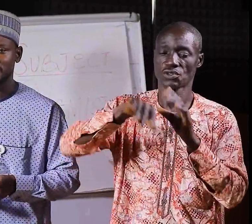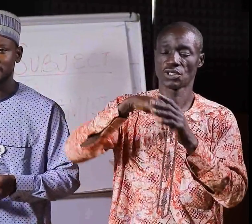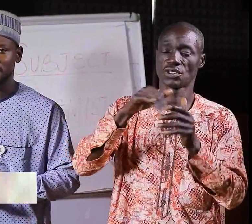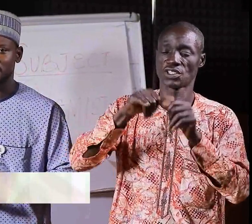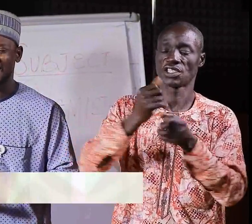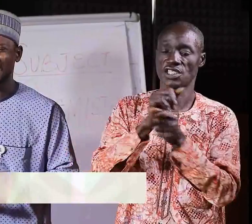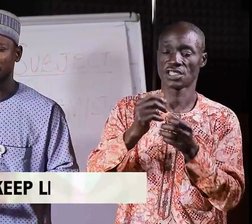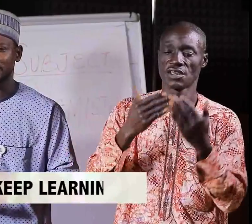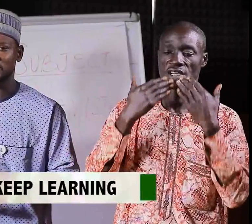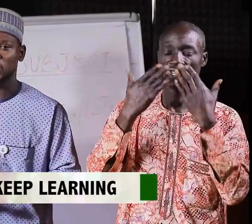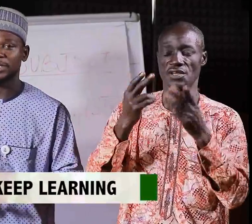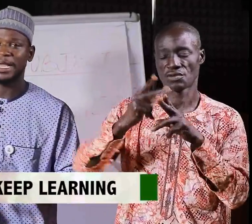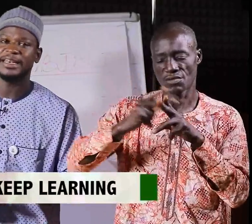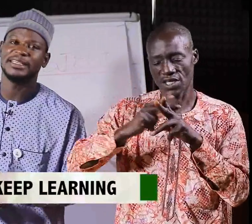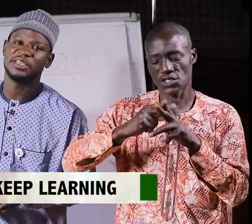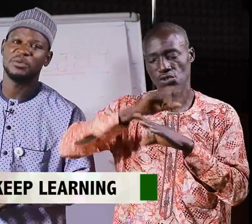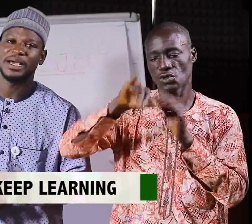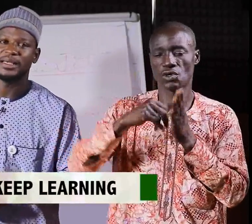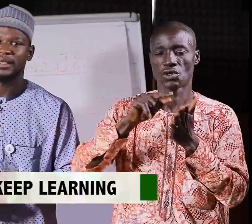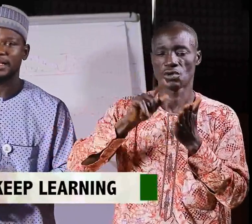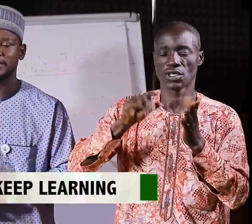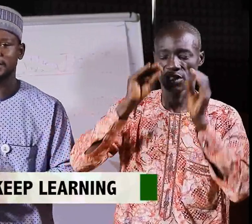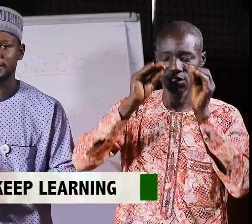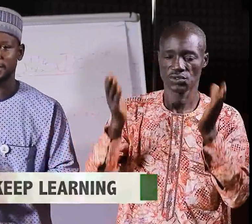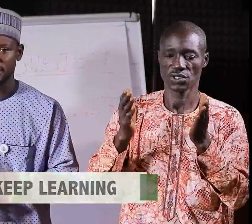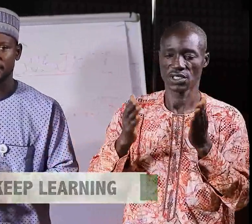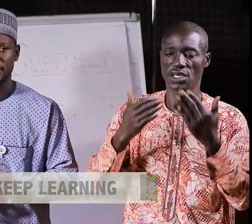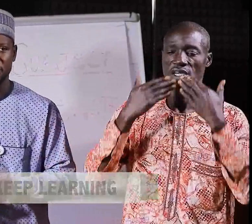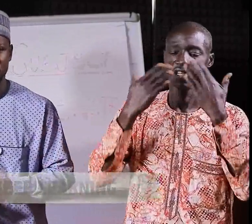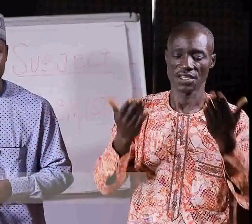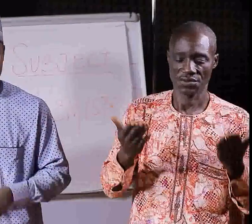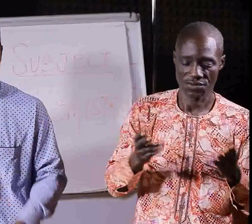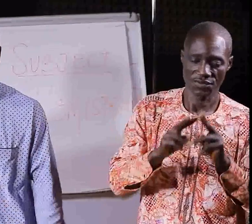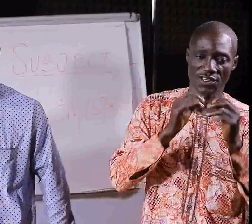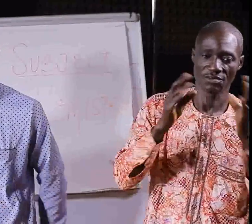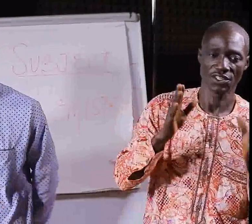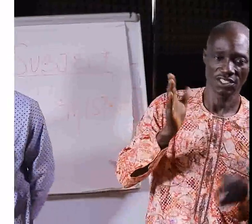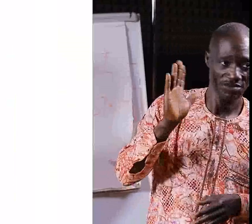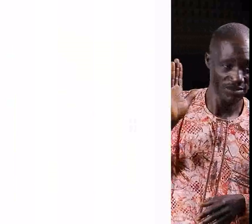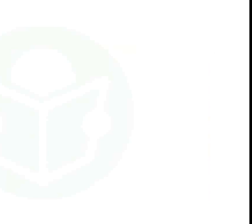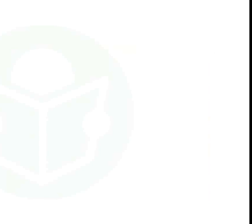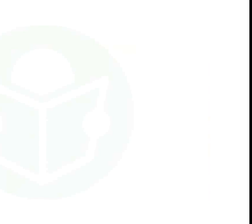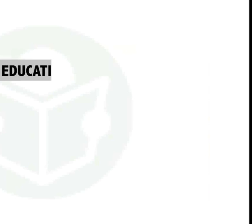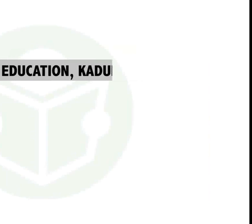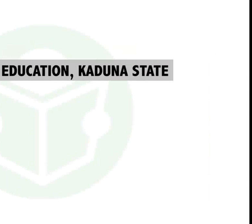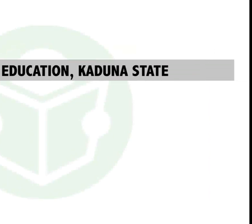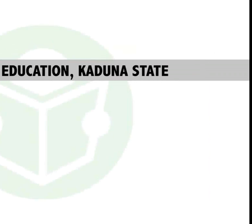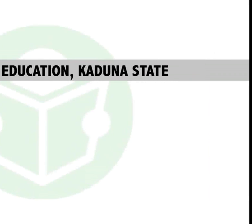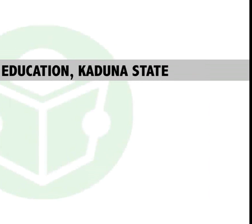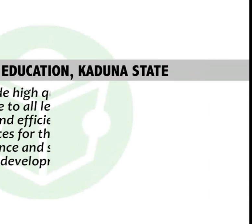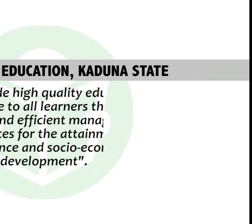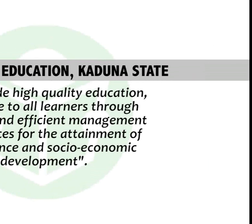So stay safe and practice all the guidelines given by NCDC. Thank you very much. See you in another class.